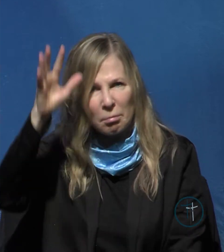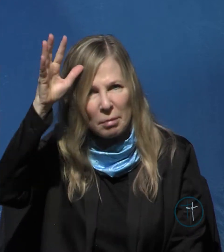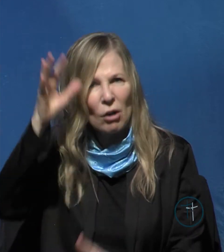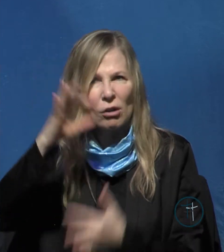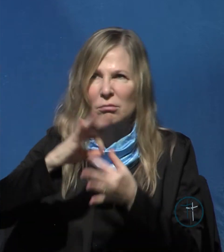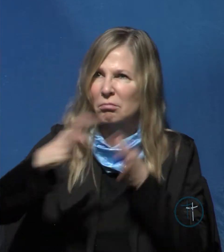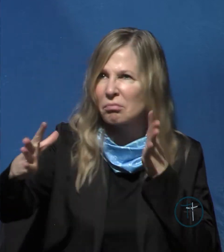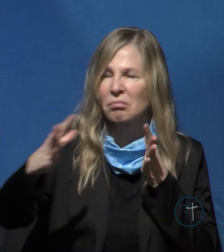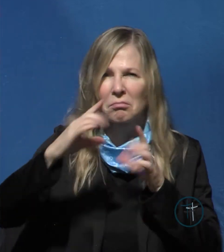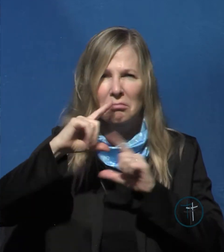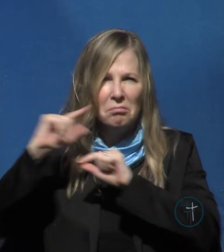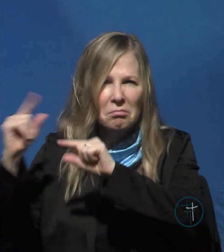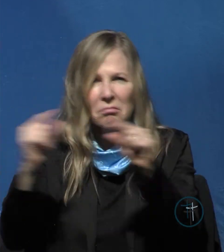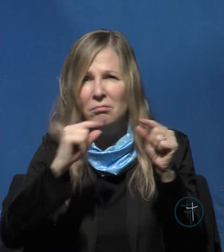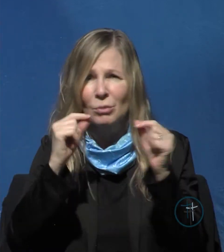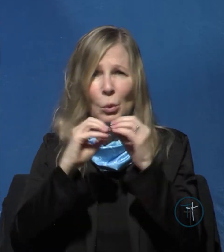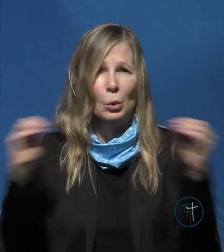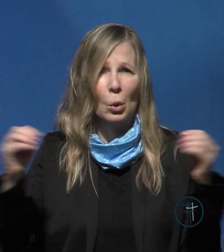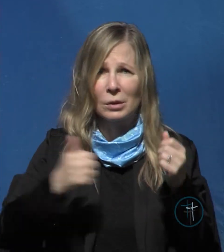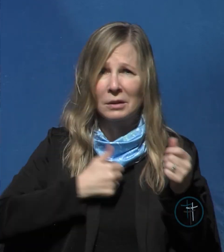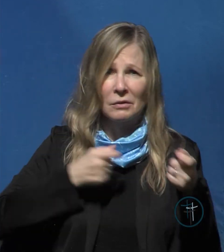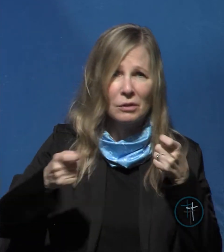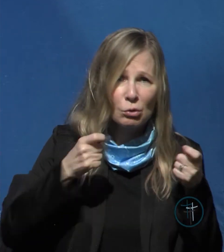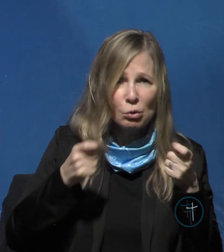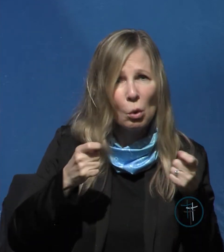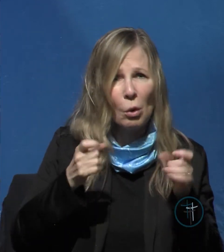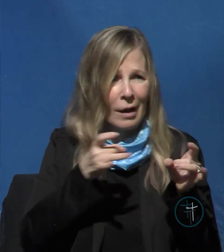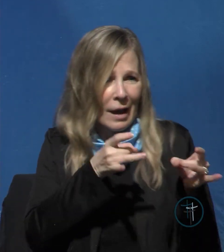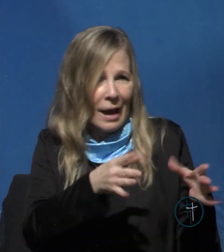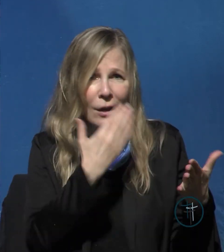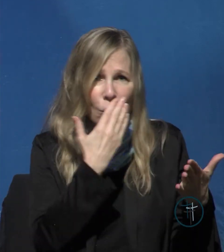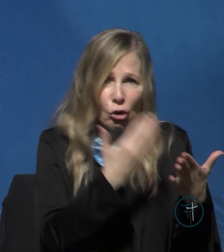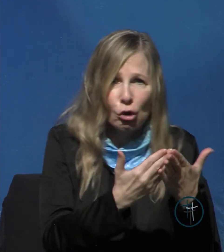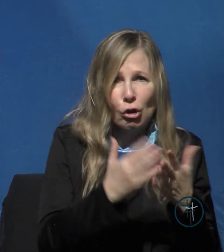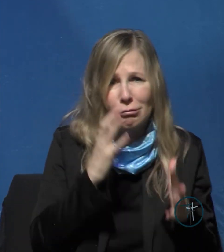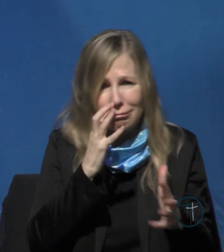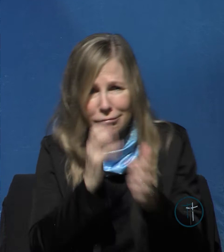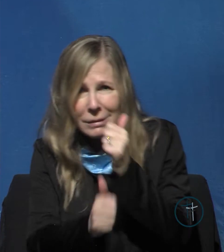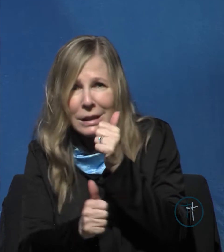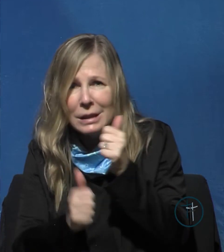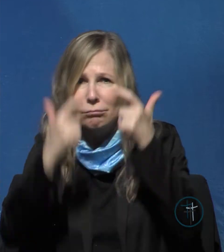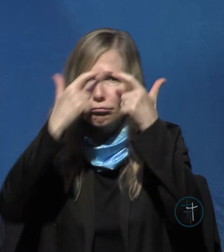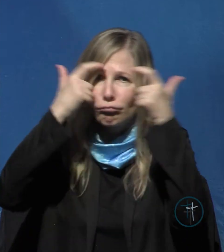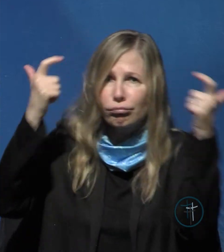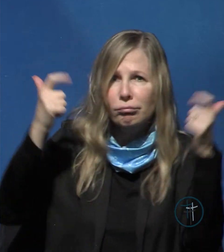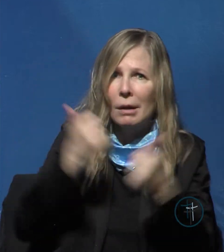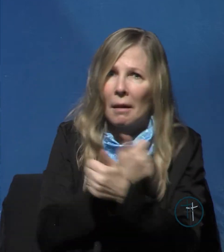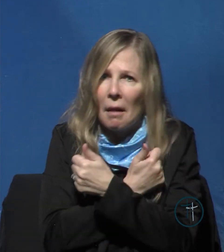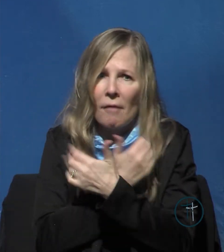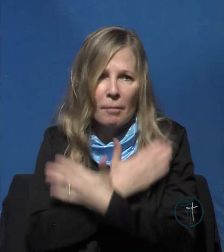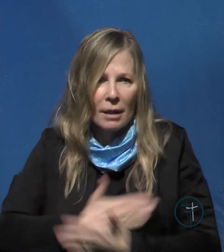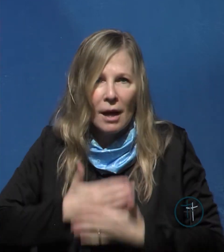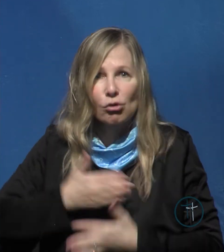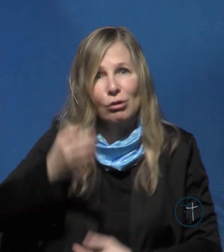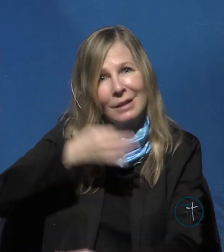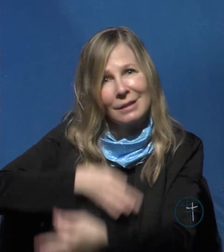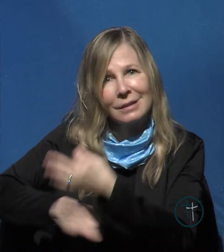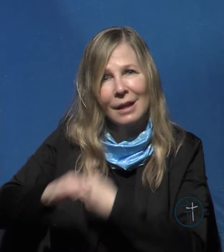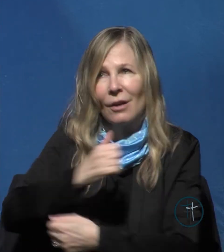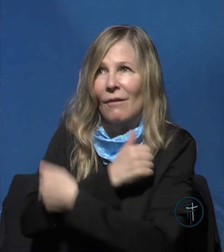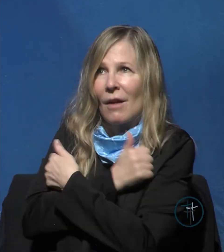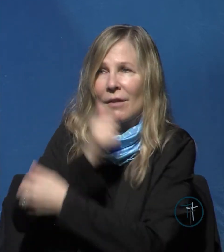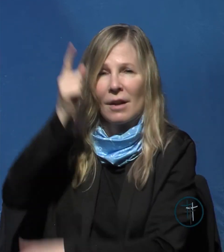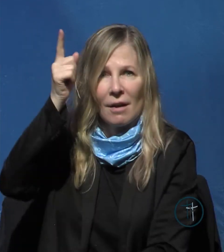irreconcilable, malicious gossips, without self-control, brutal, haters of good, treacherous, reckless, conceited, lovers of pleasure rather than lovers